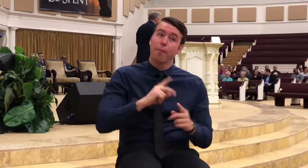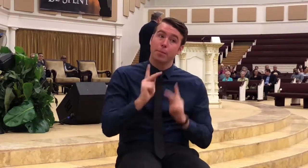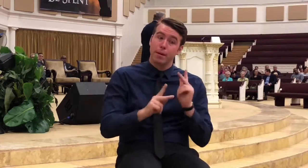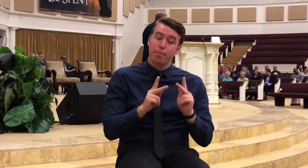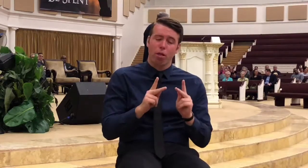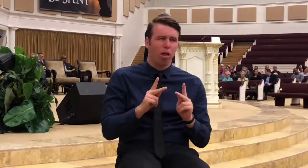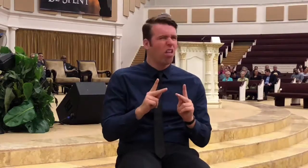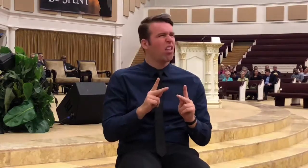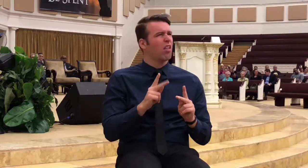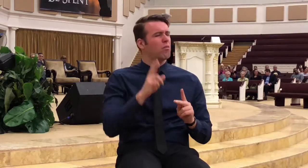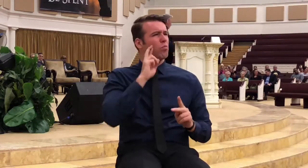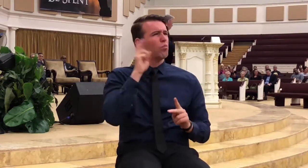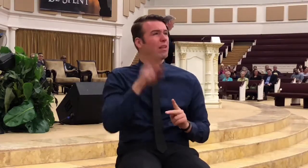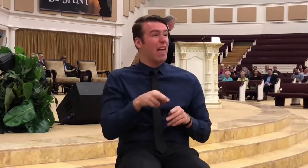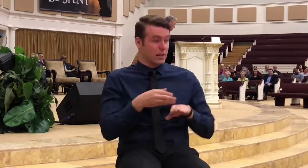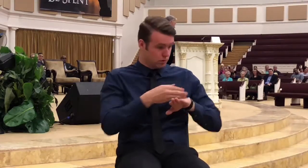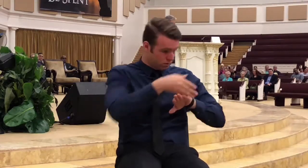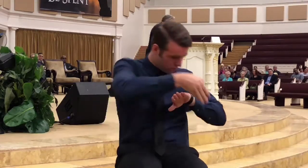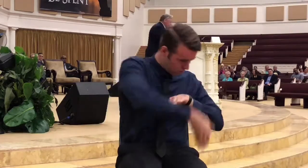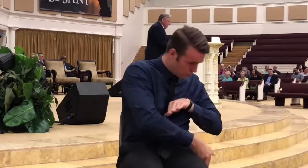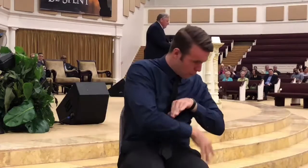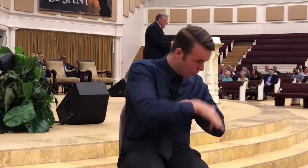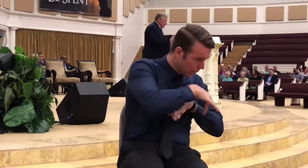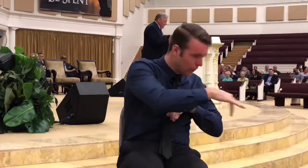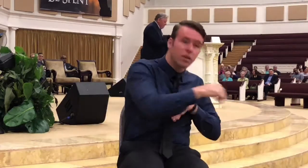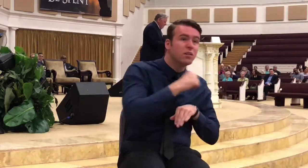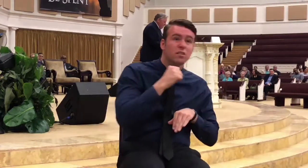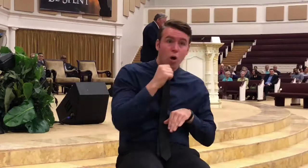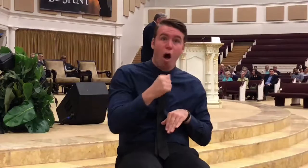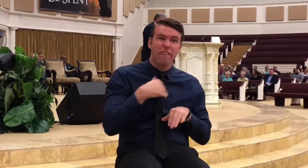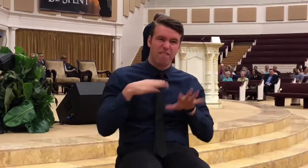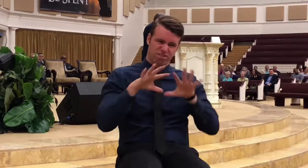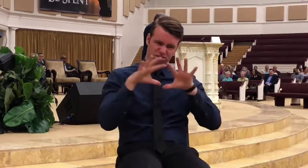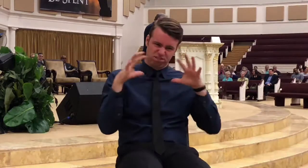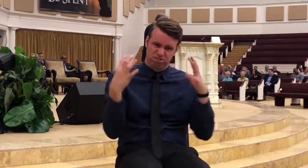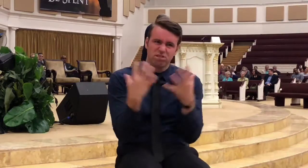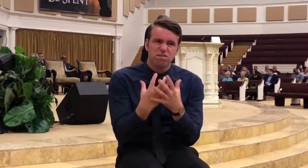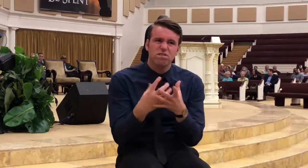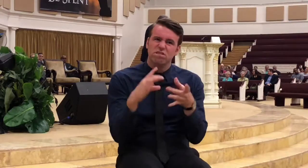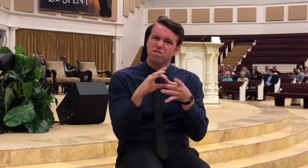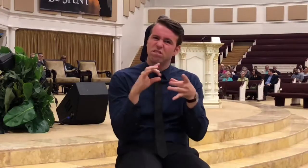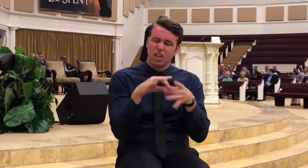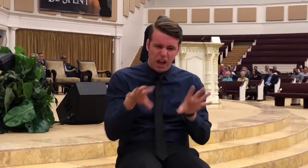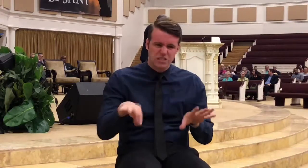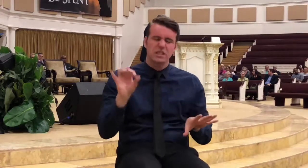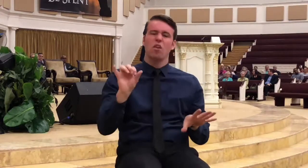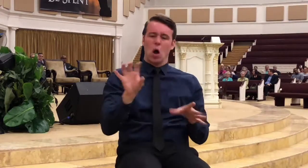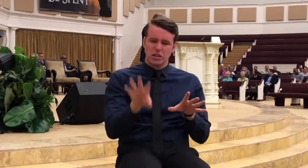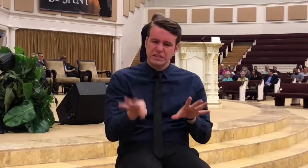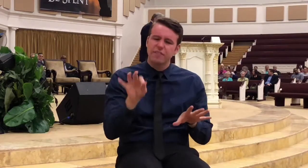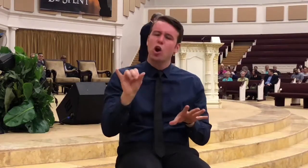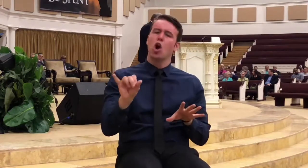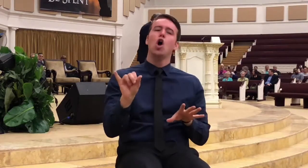that it wasn't like they thought they were, like they thought it was. And so,